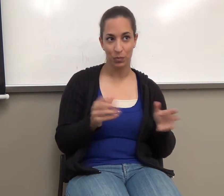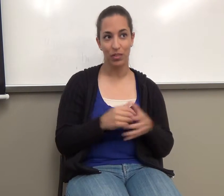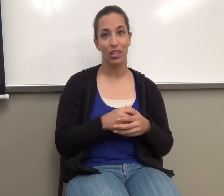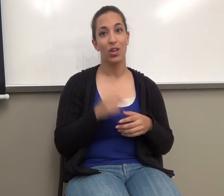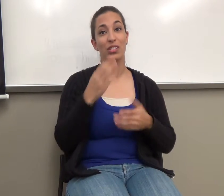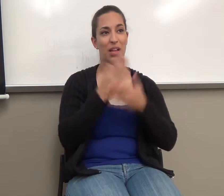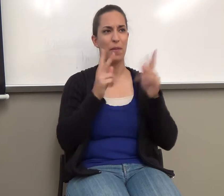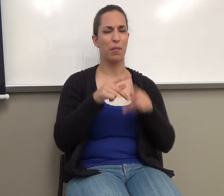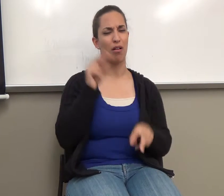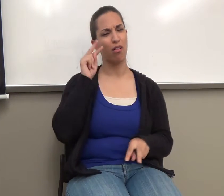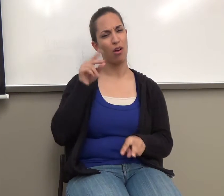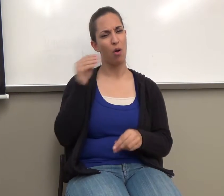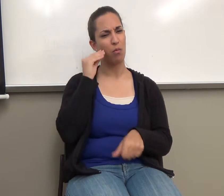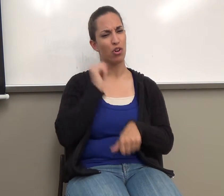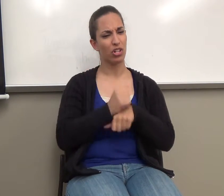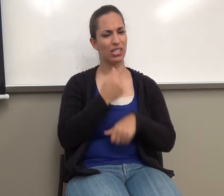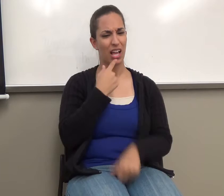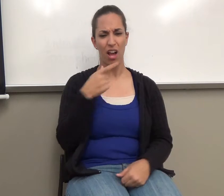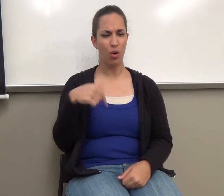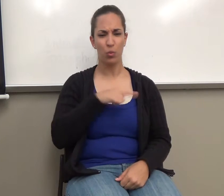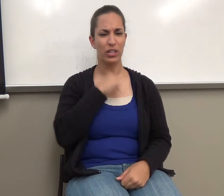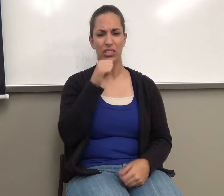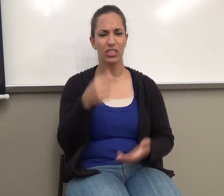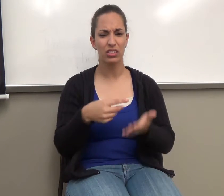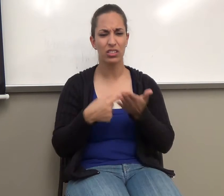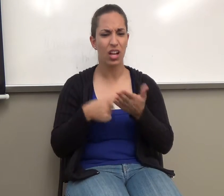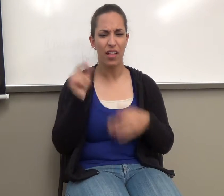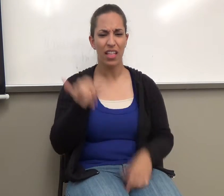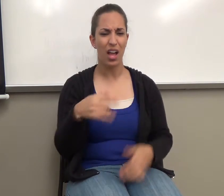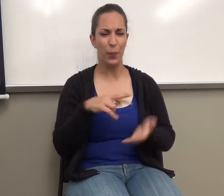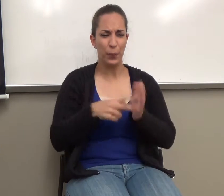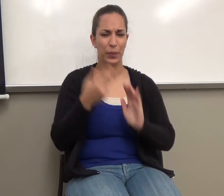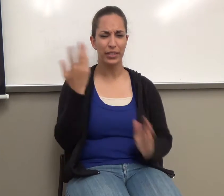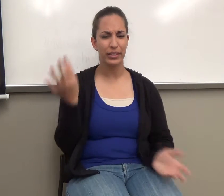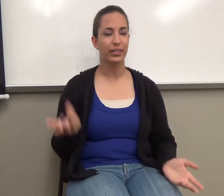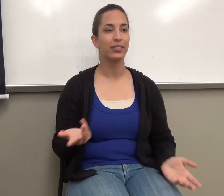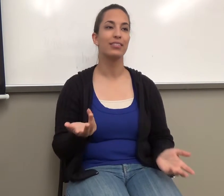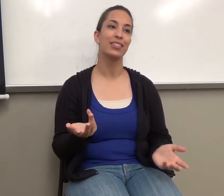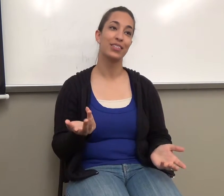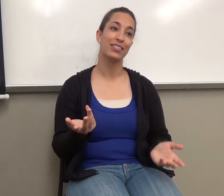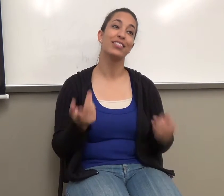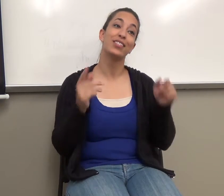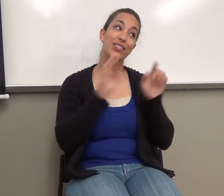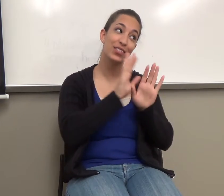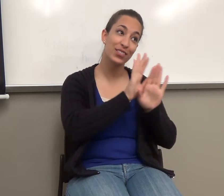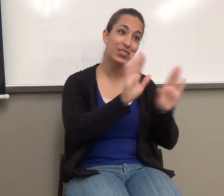this homework and say, but you didn't cover this, I don't know what you mean. Well, guess what? You had some homework